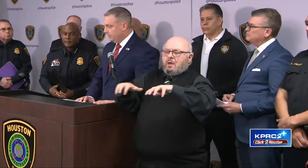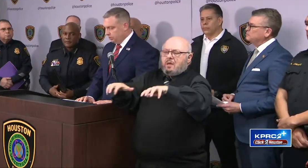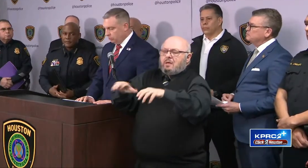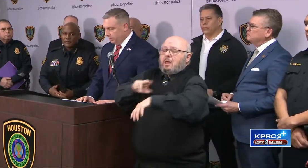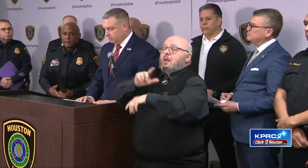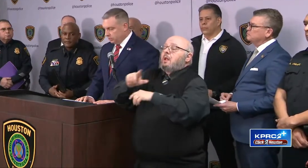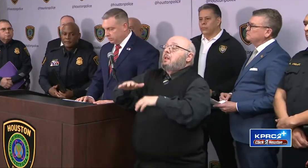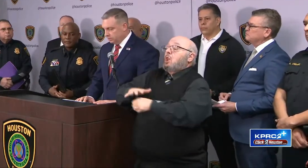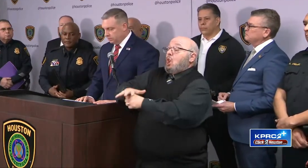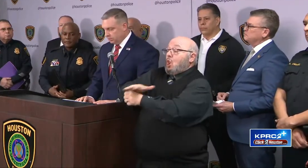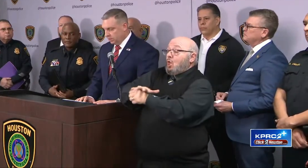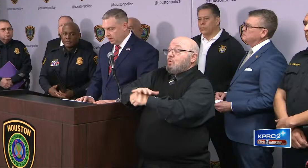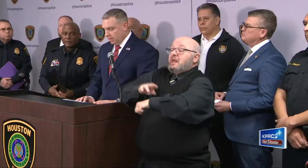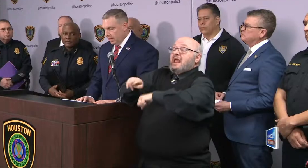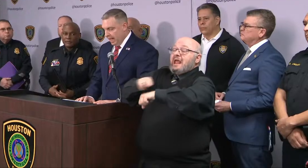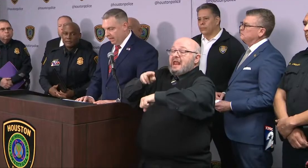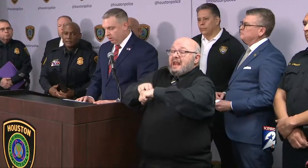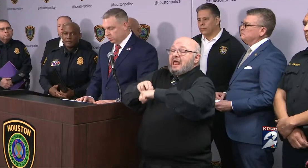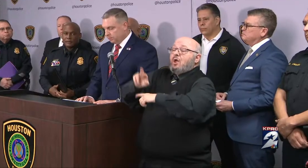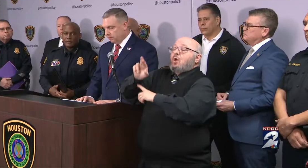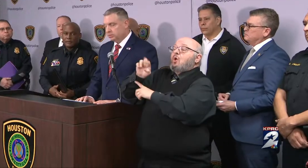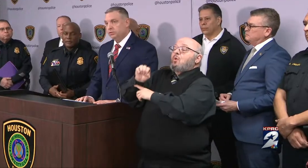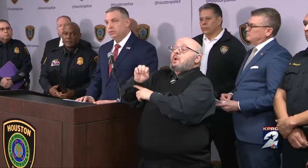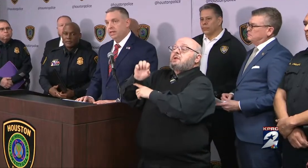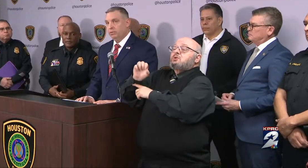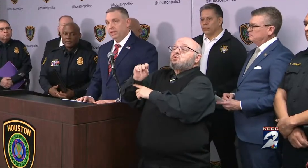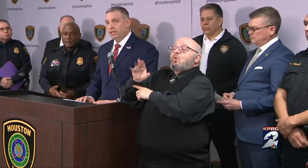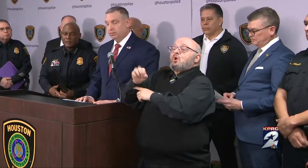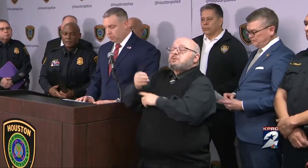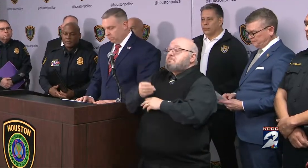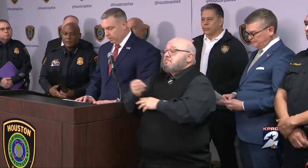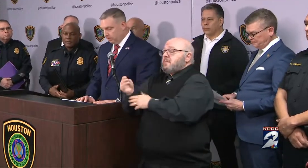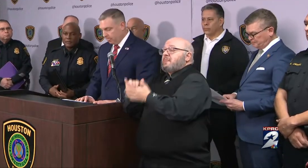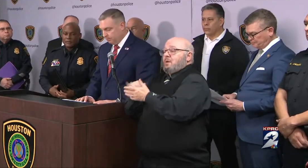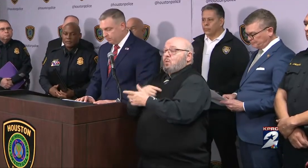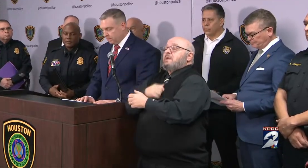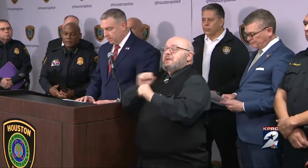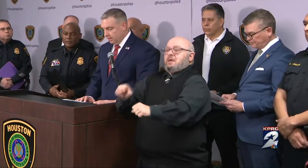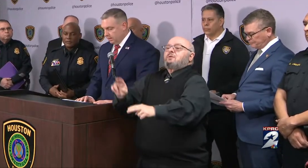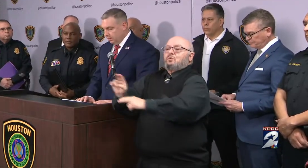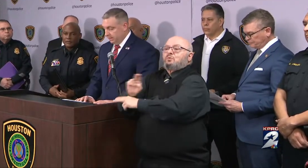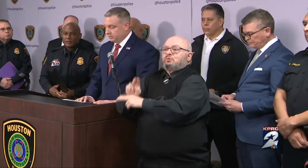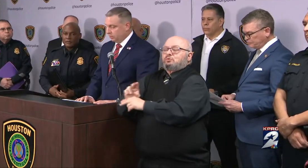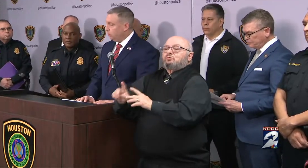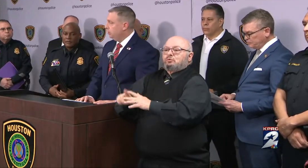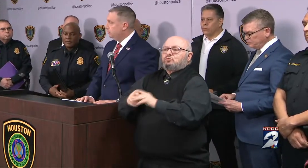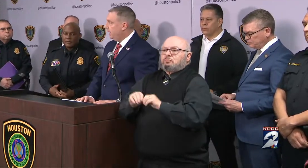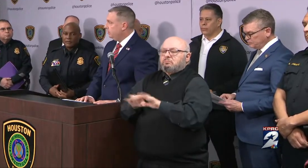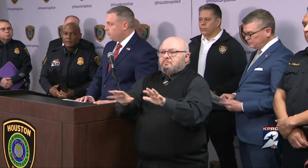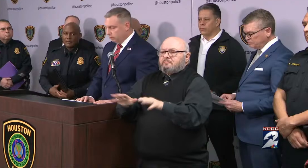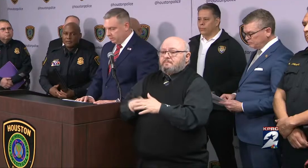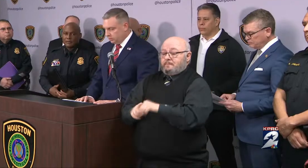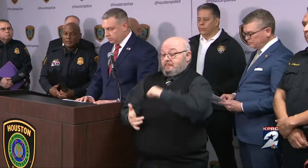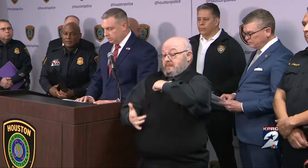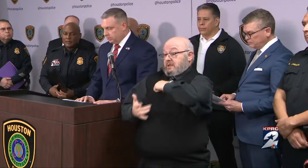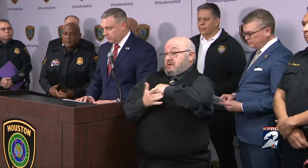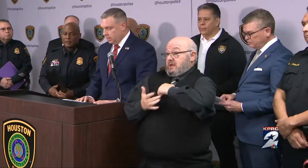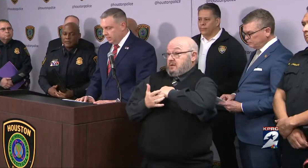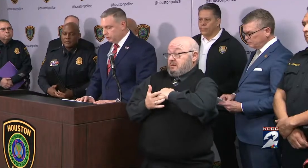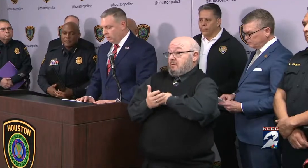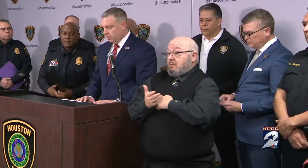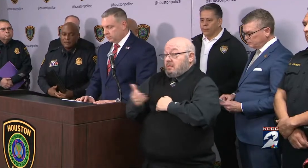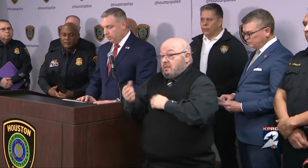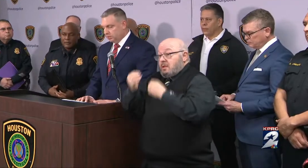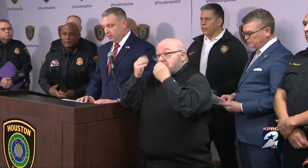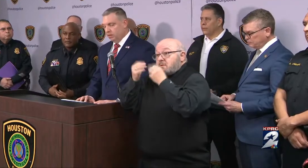and national resources at our disposal that we can deploy. These include technical resources